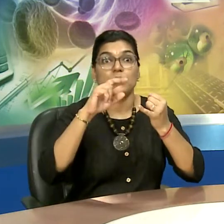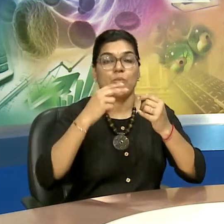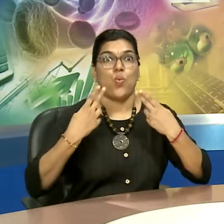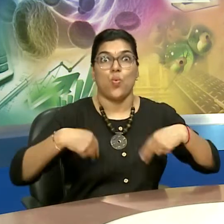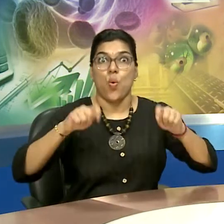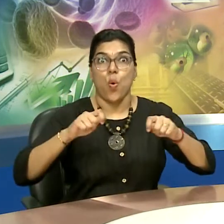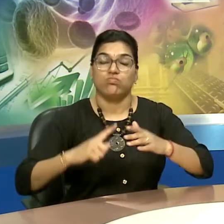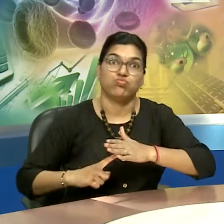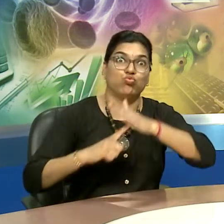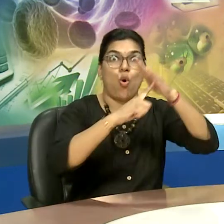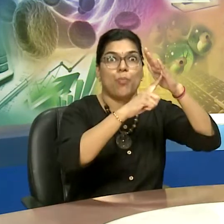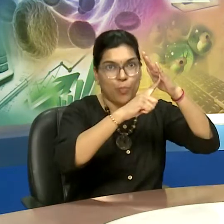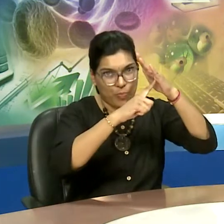to settle dispute